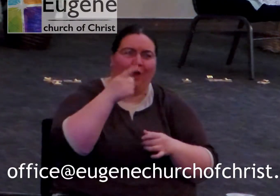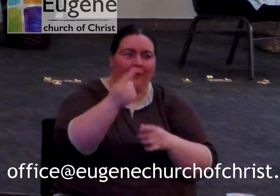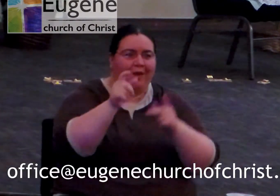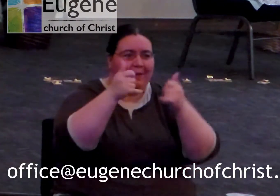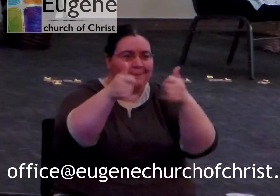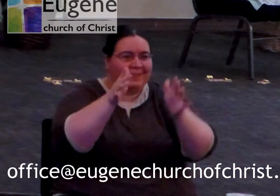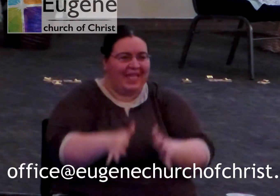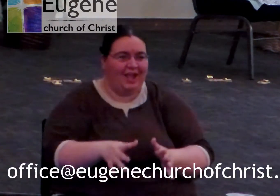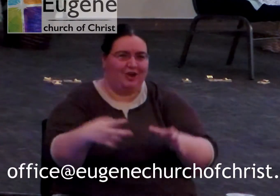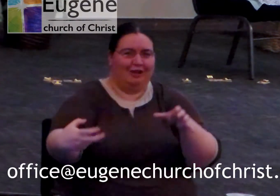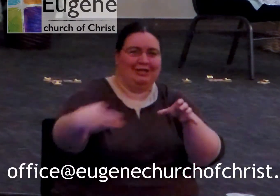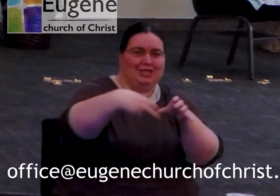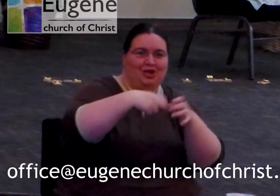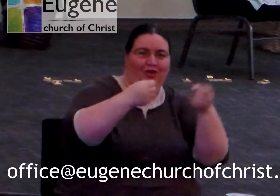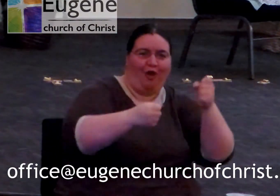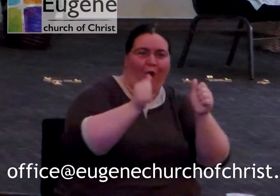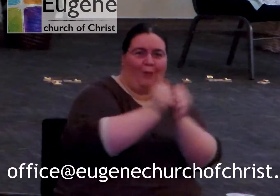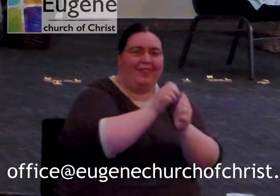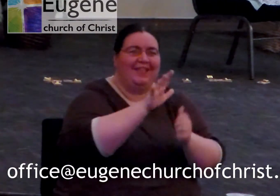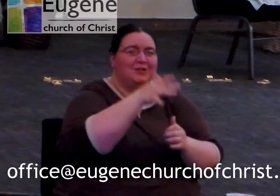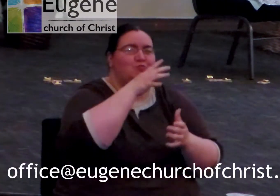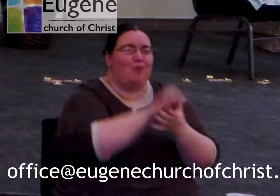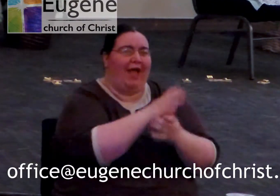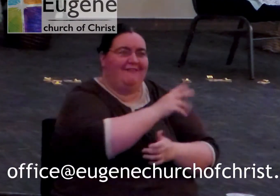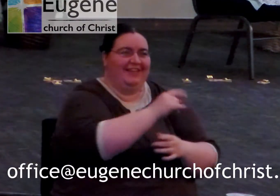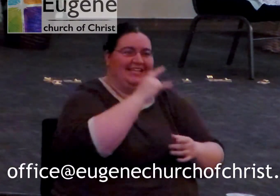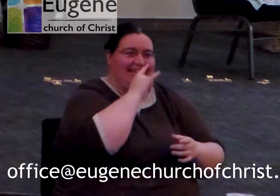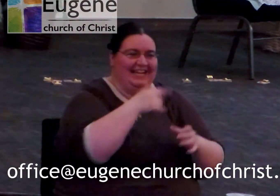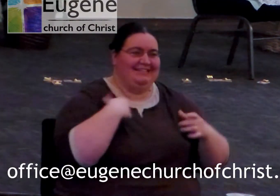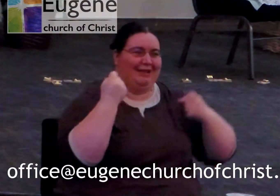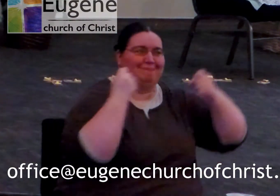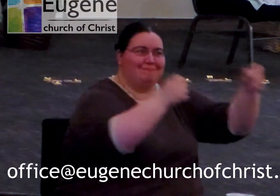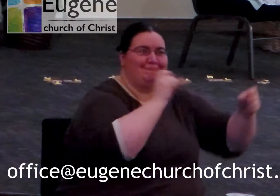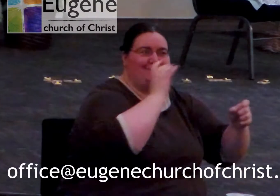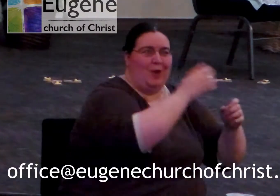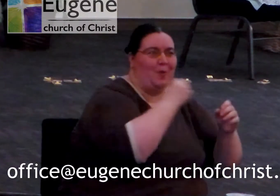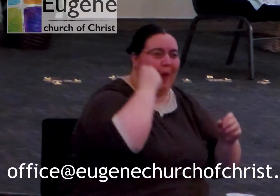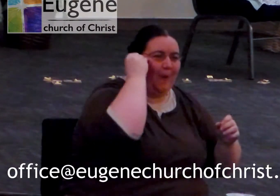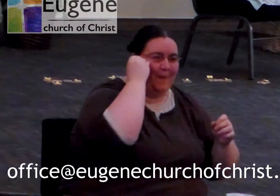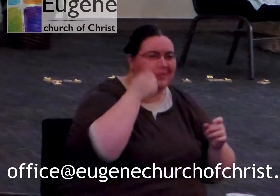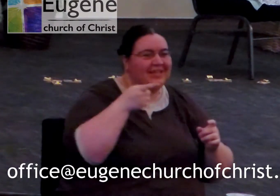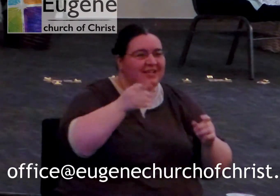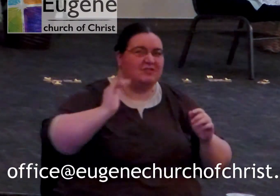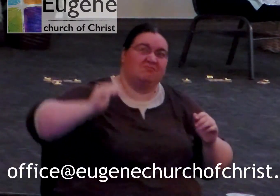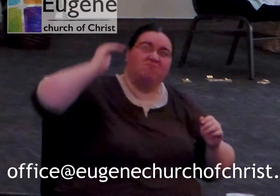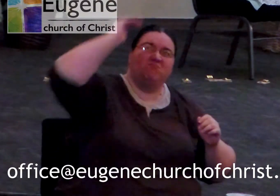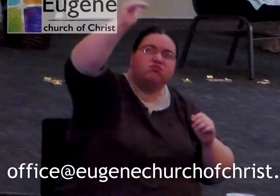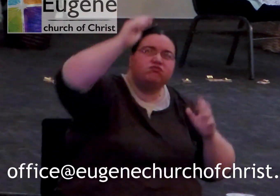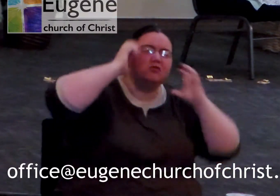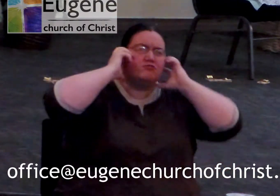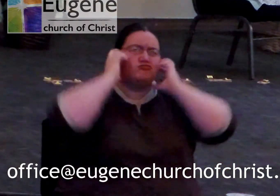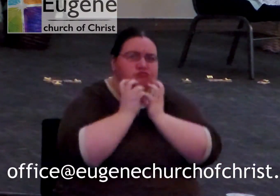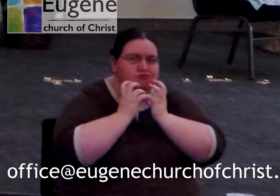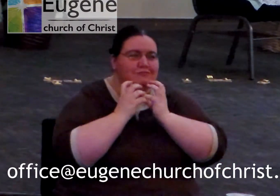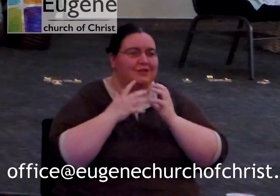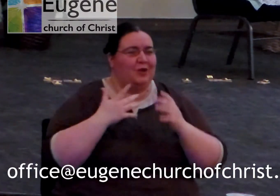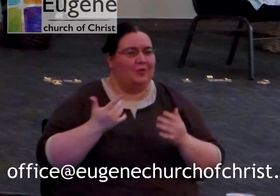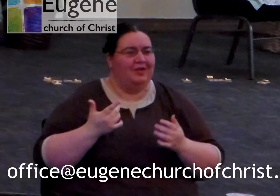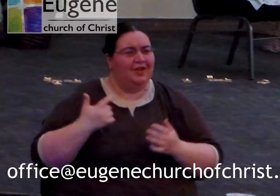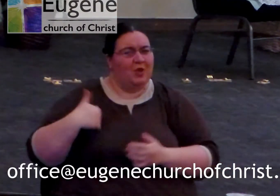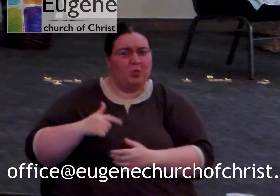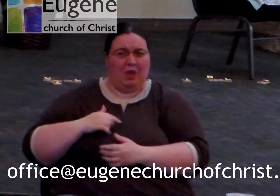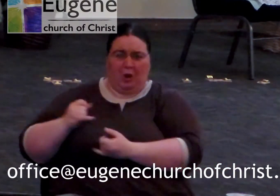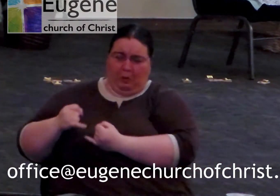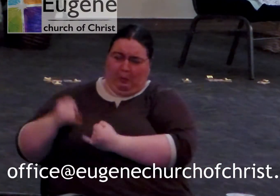is the team that we were playing. And so we get out there and we're playing, and we're this little scrawny team, and we're out there and